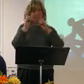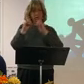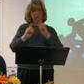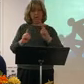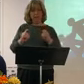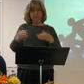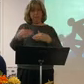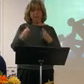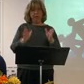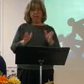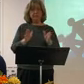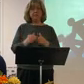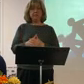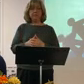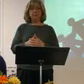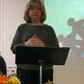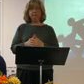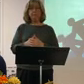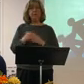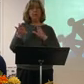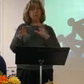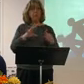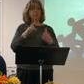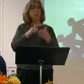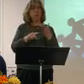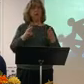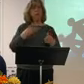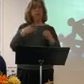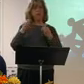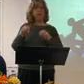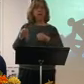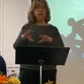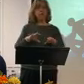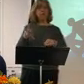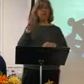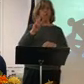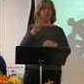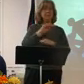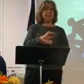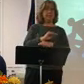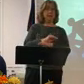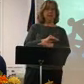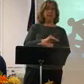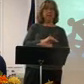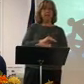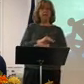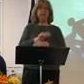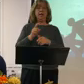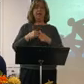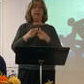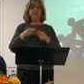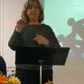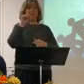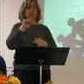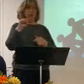they're not just plain old brown. And do what we can do on Wednesday night. And then on Saturday